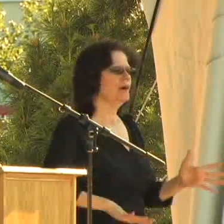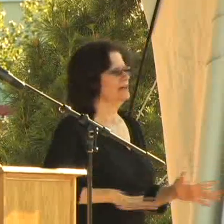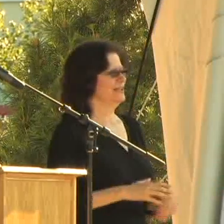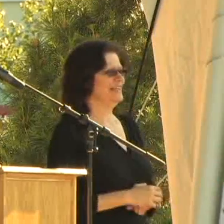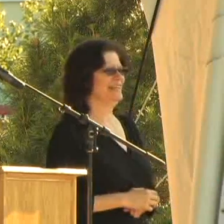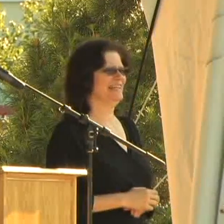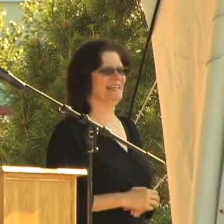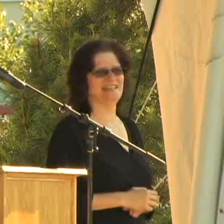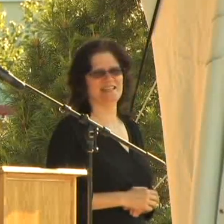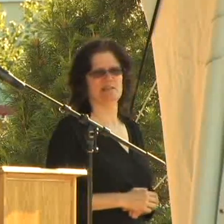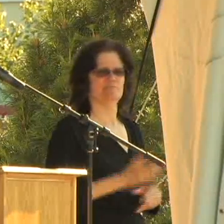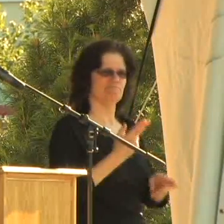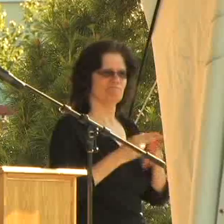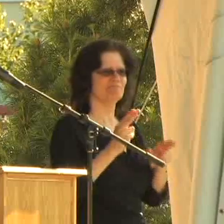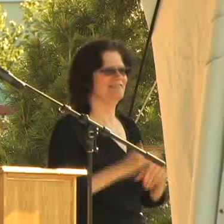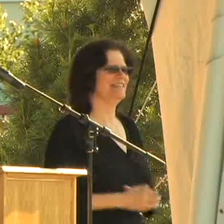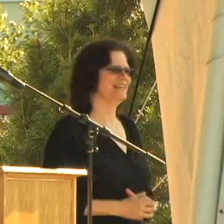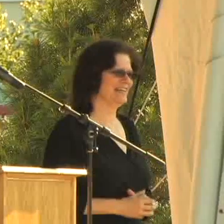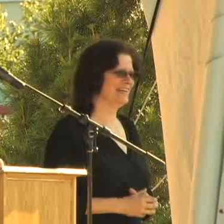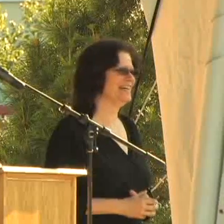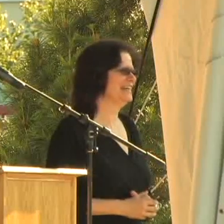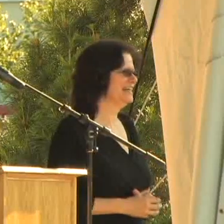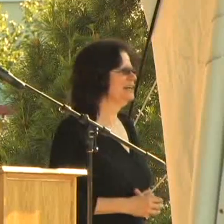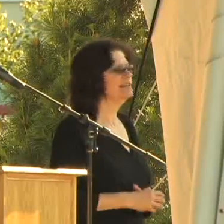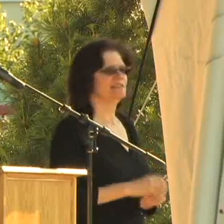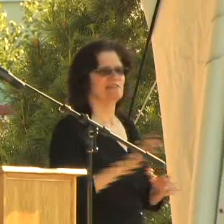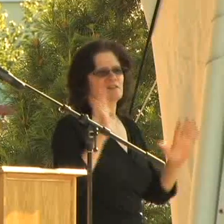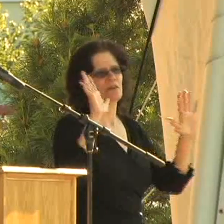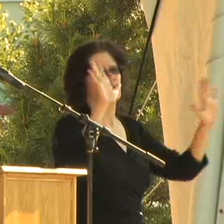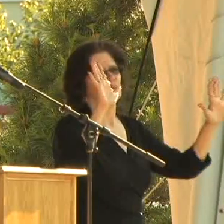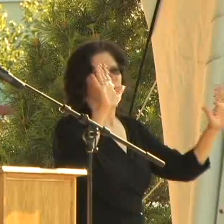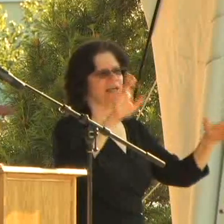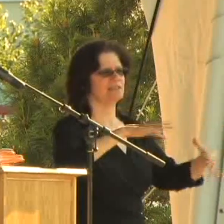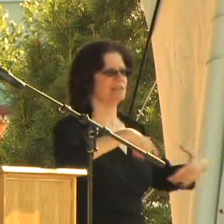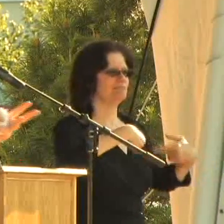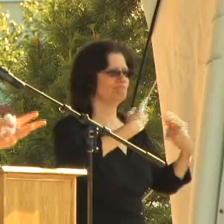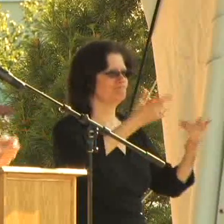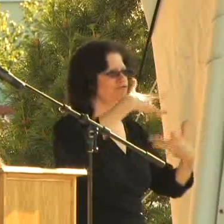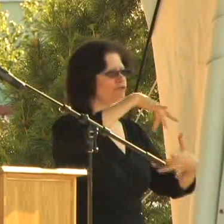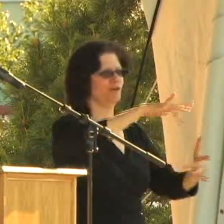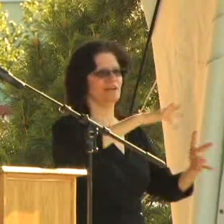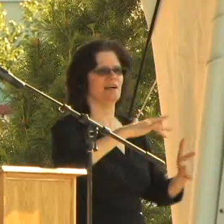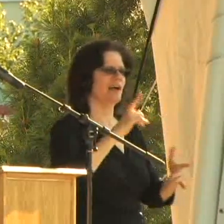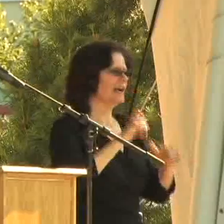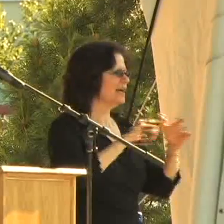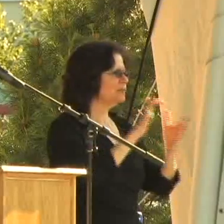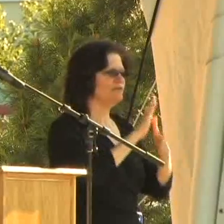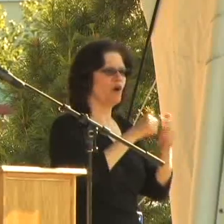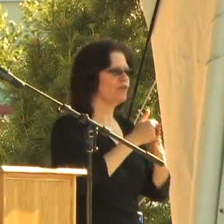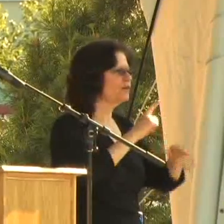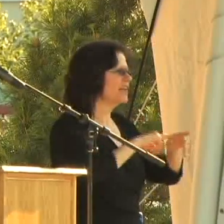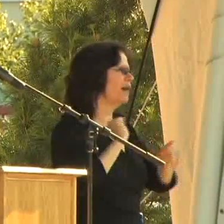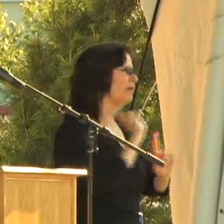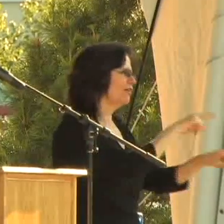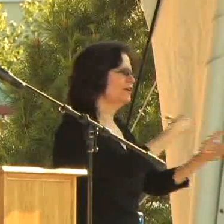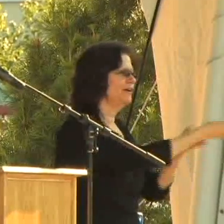that was a rather quick one. It's been an amazing journey, and I can't believe that all those trips to Necker's are coming to